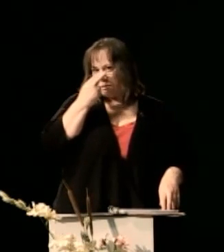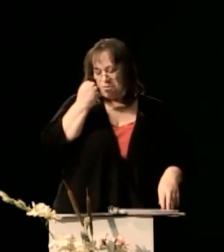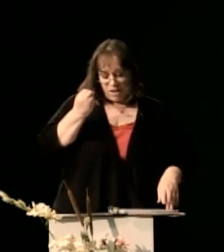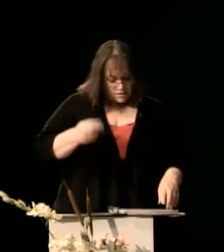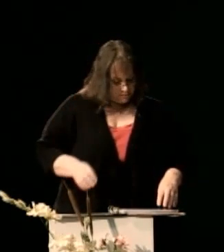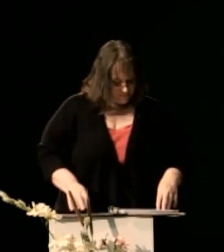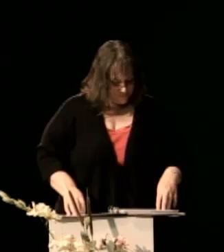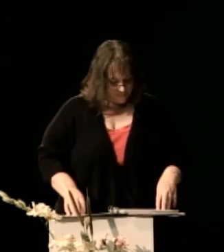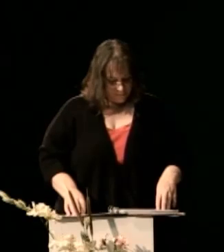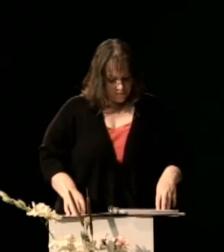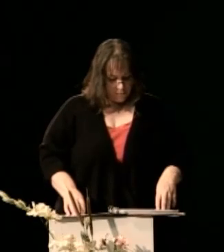funny.